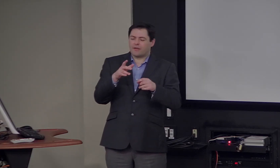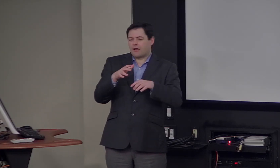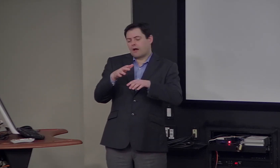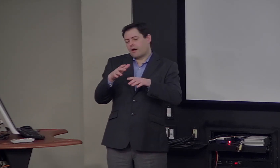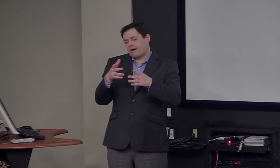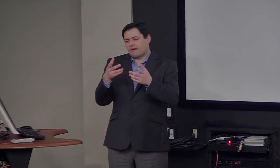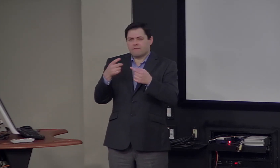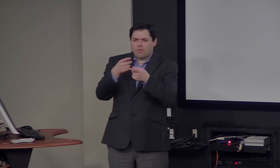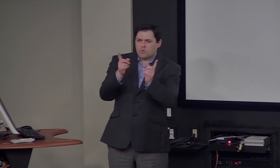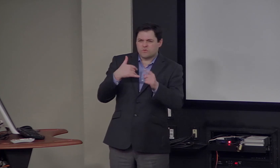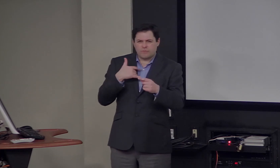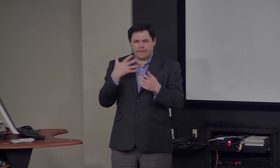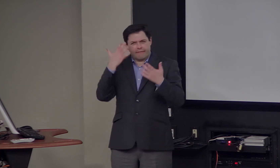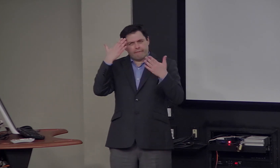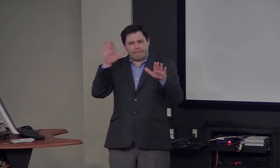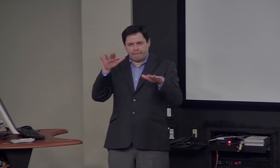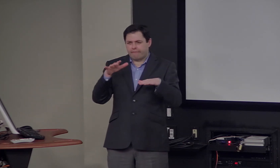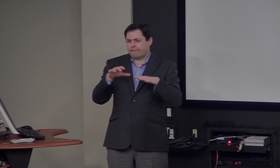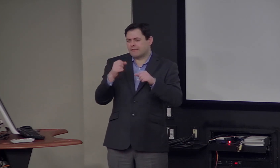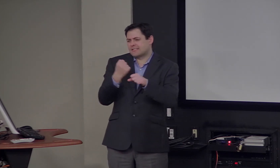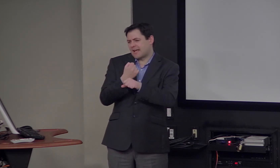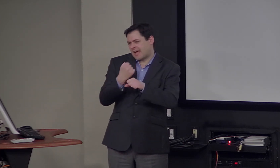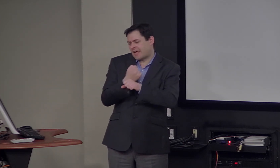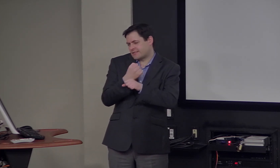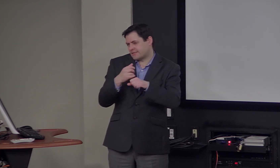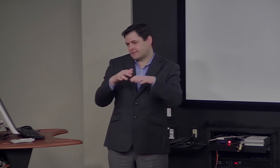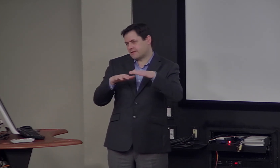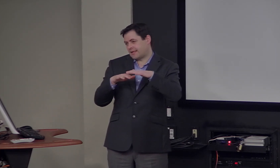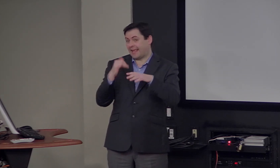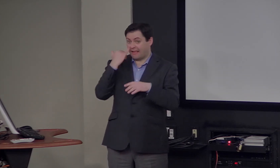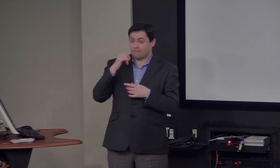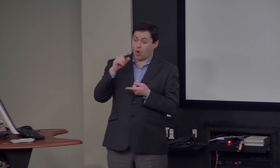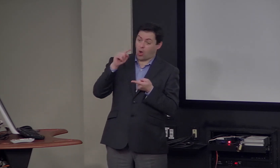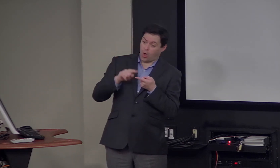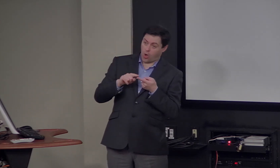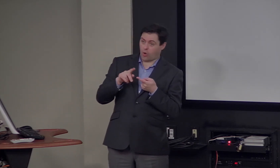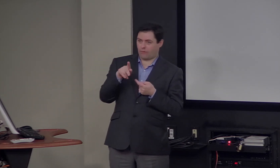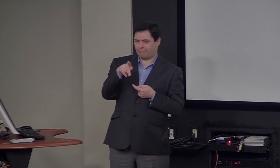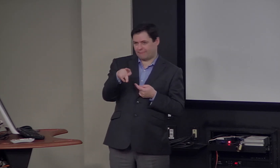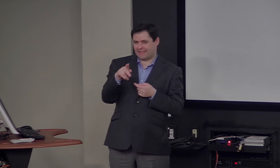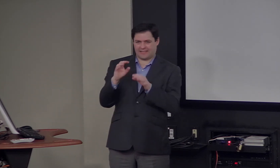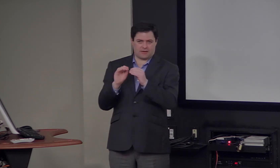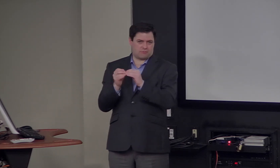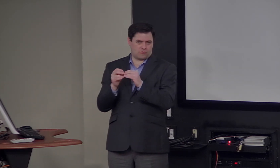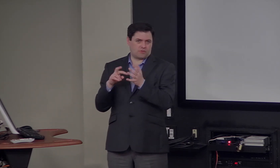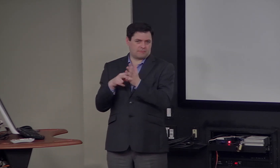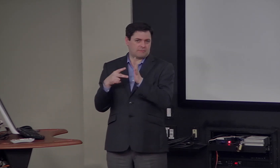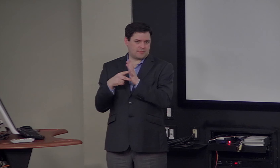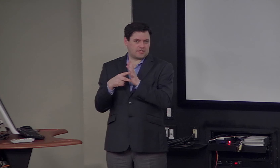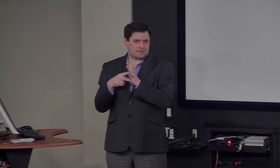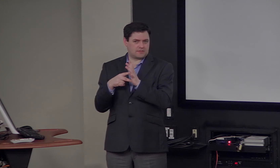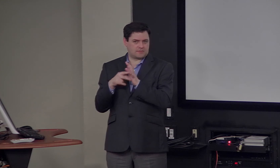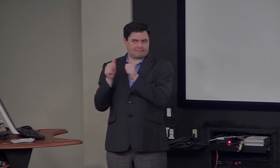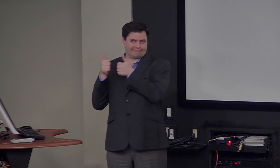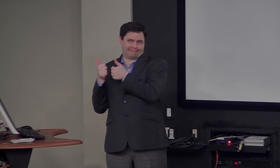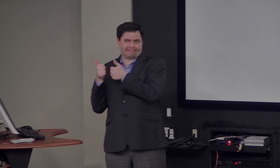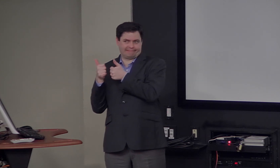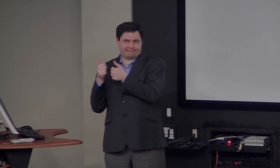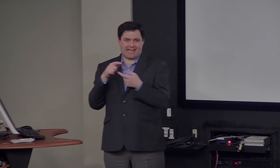For those of you who may not be familiar with statistics, If you have a low P score, then that is